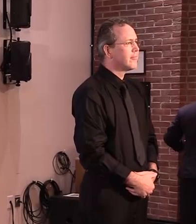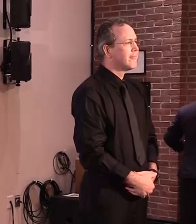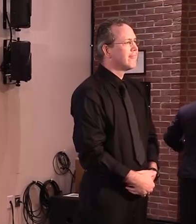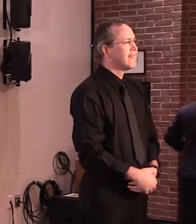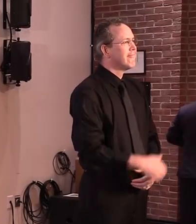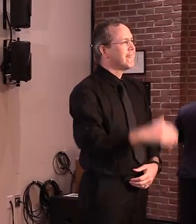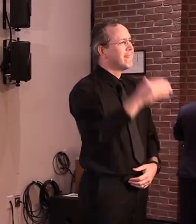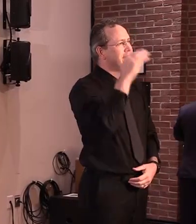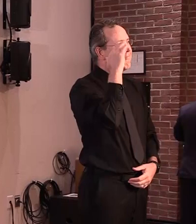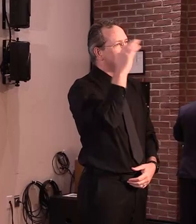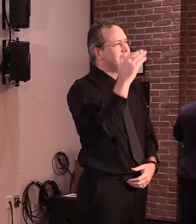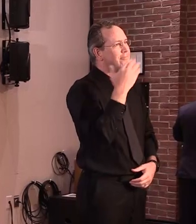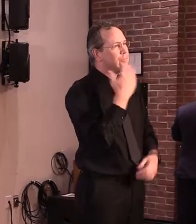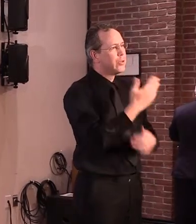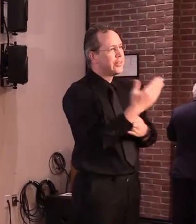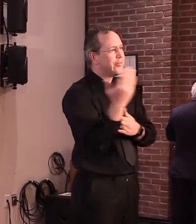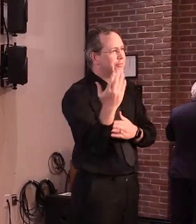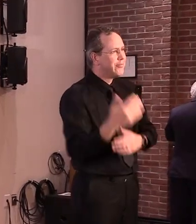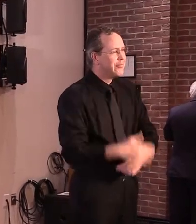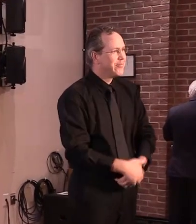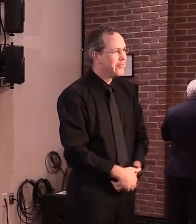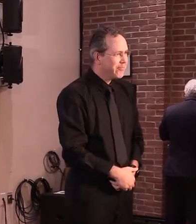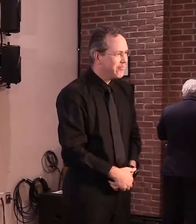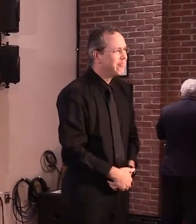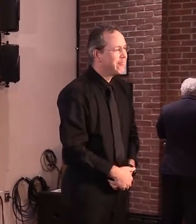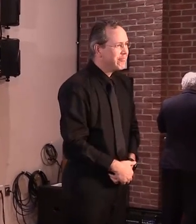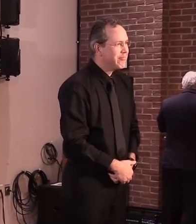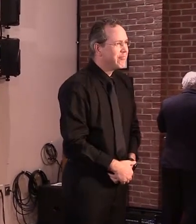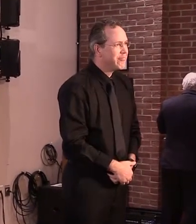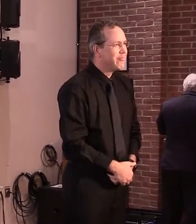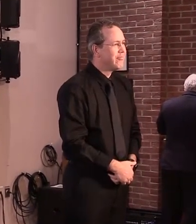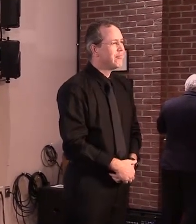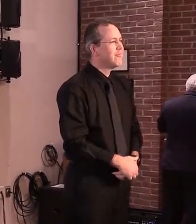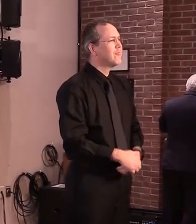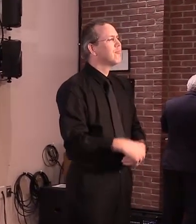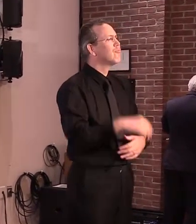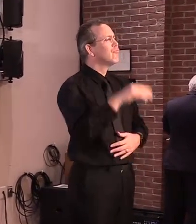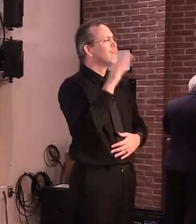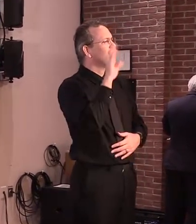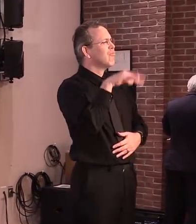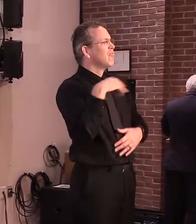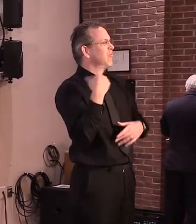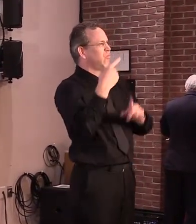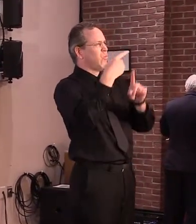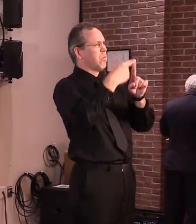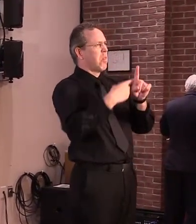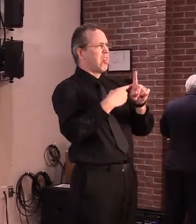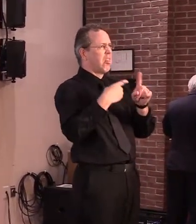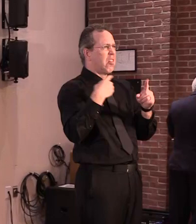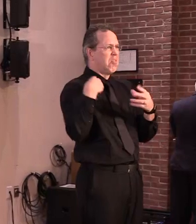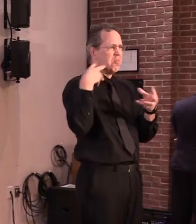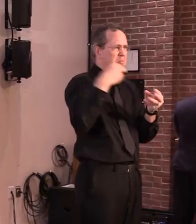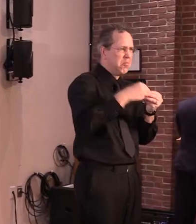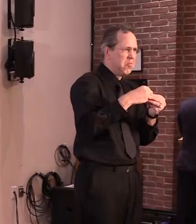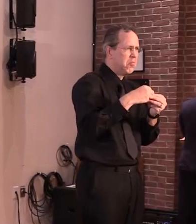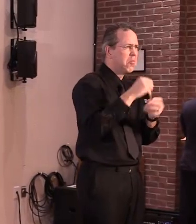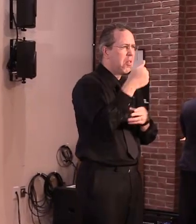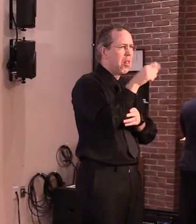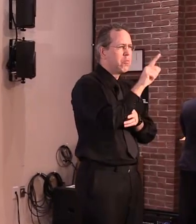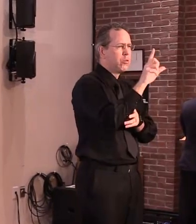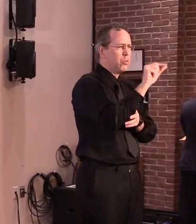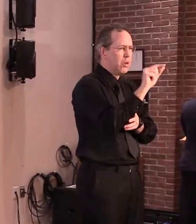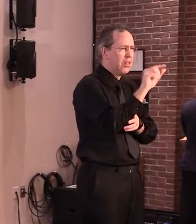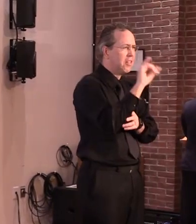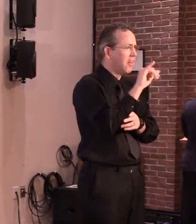Well, good morning, everyone. Just over 1 month ago, on April 20th, we saw our first turn of the spigot go into